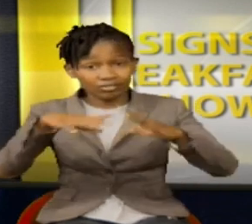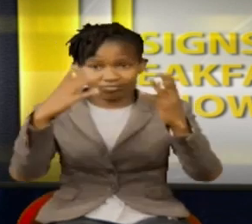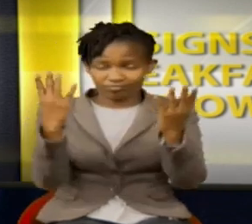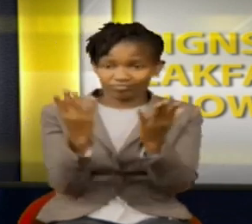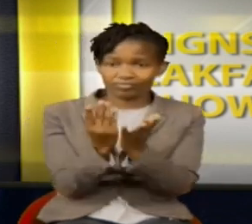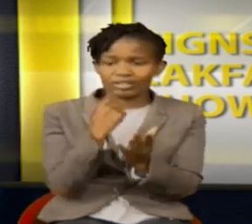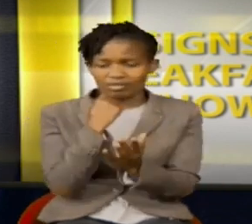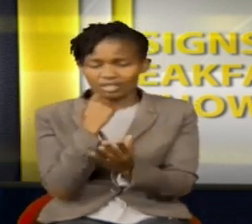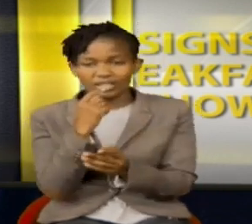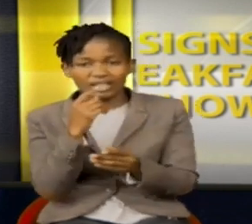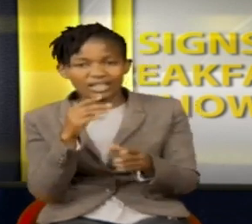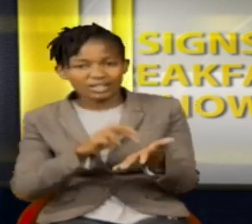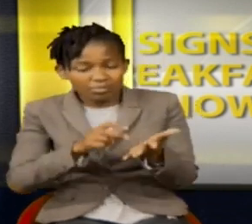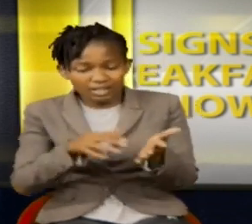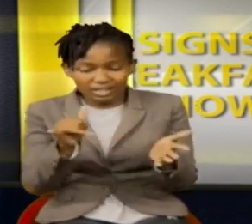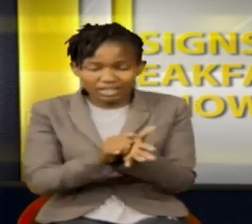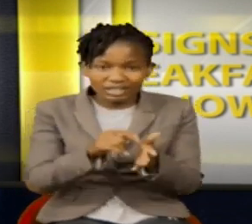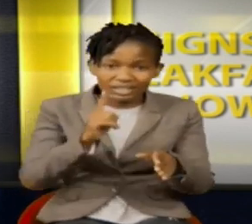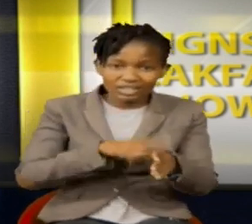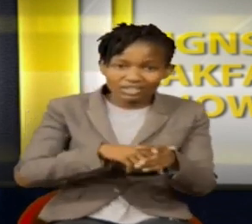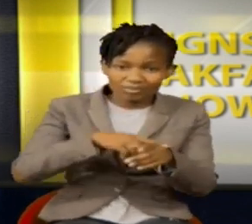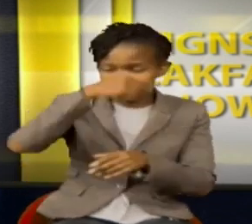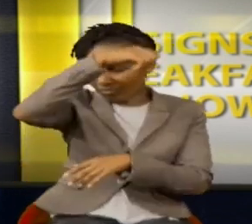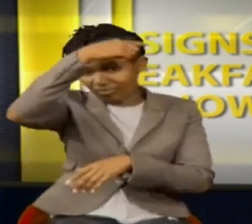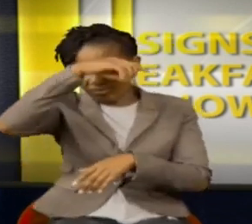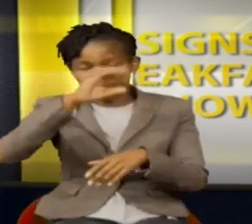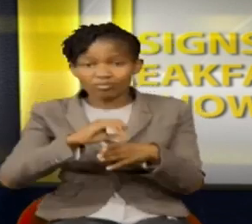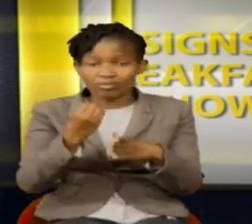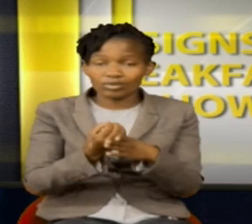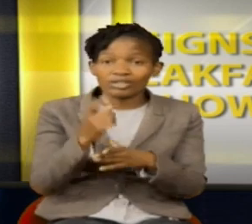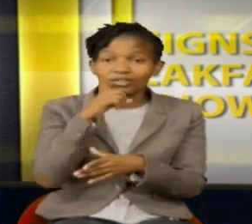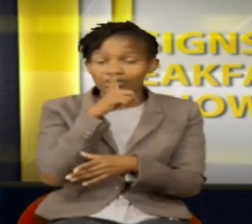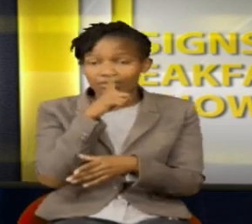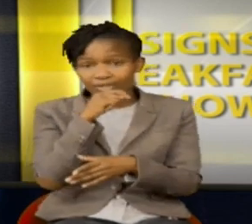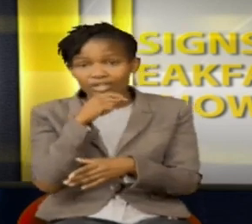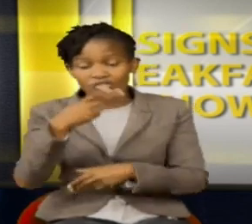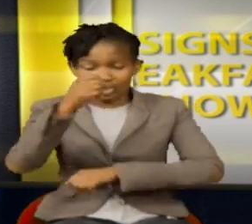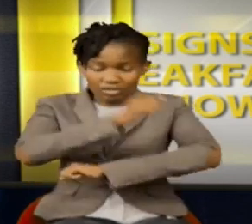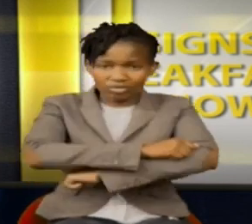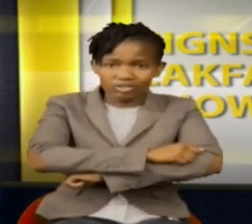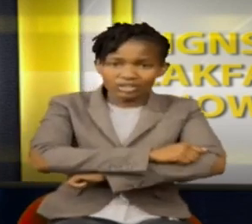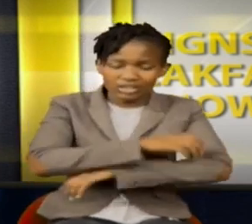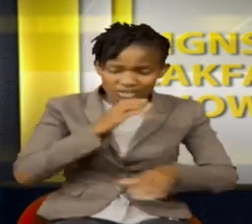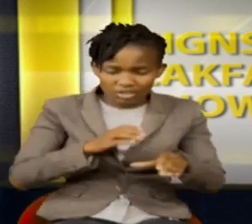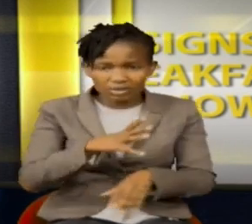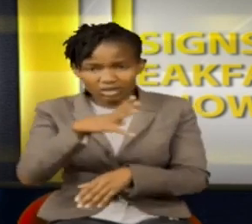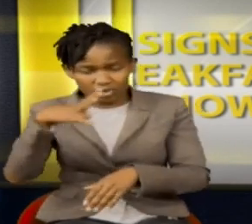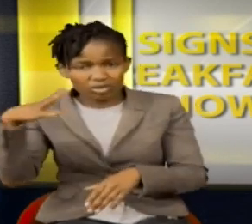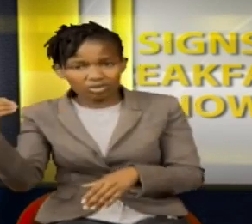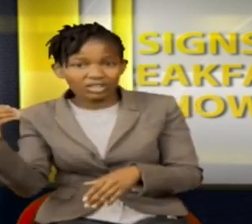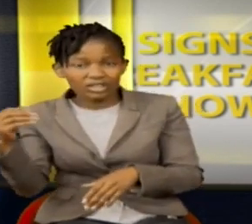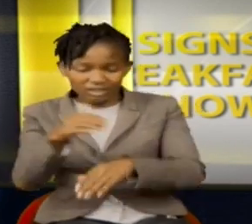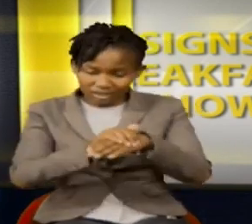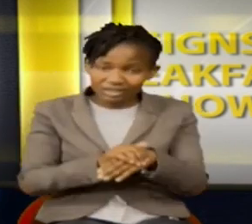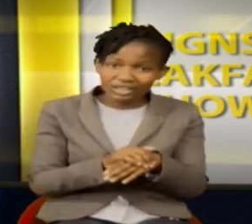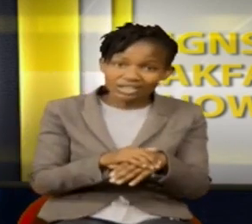when you graduate or finish form four. Does that mean that you're going to go to university and get a good job? No. That is how we used to be told kitambo, when